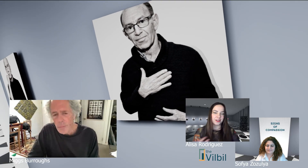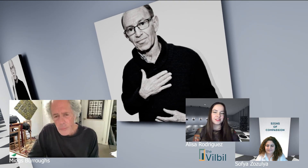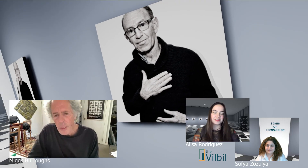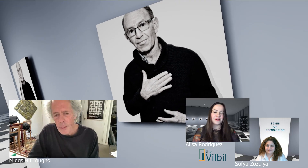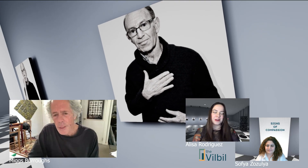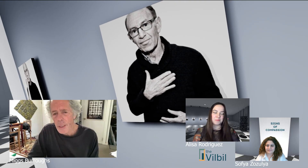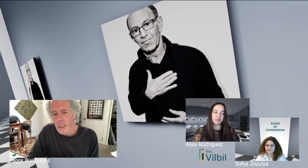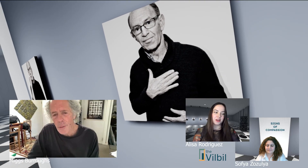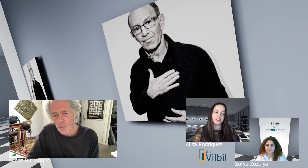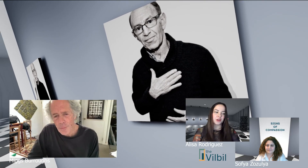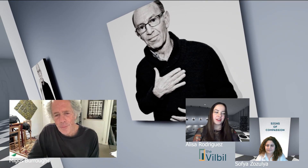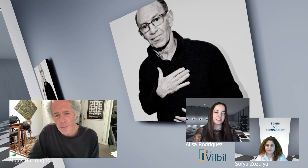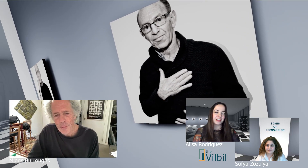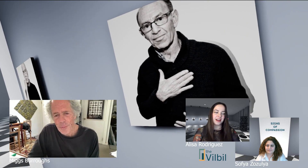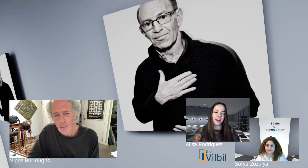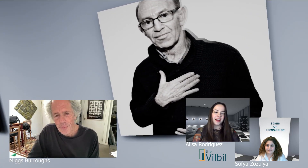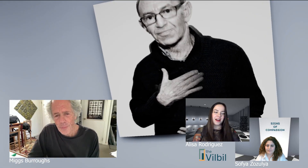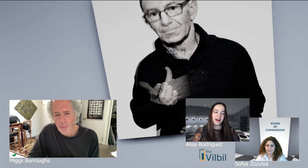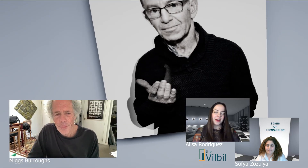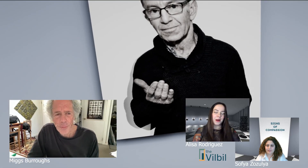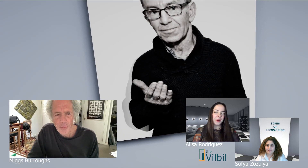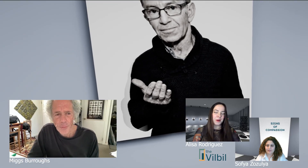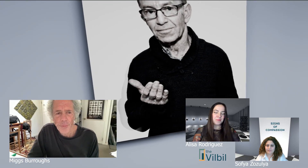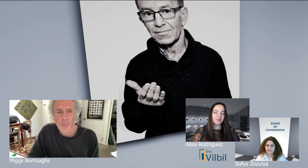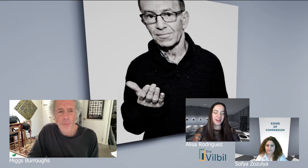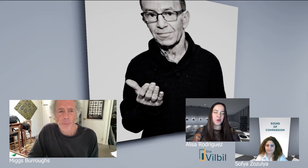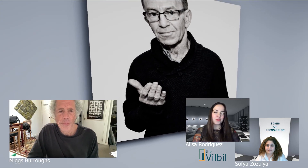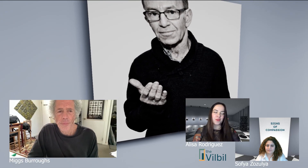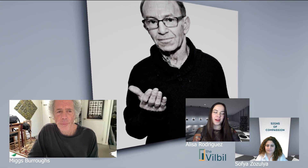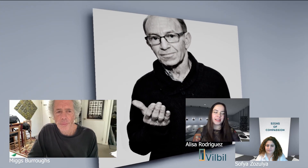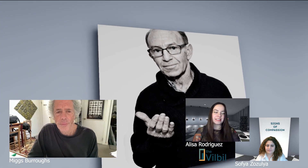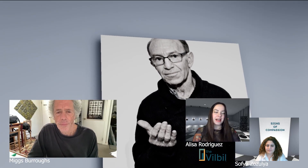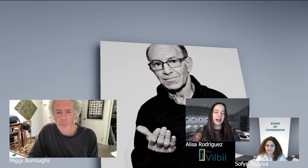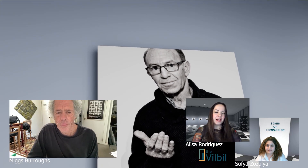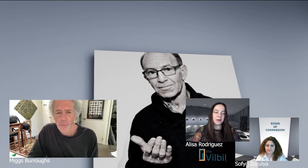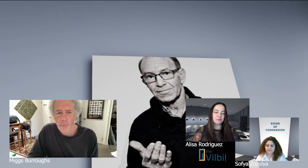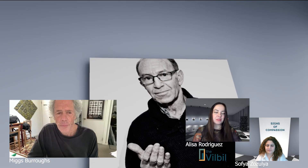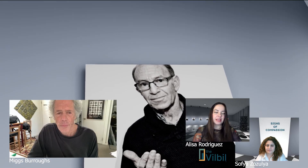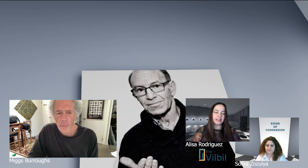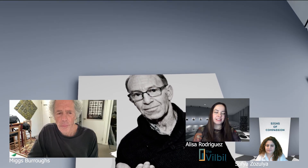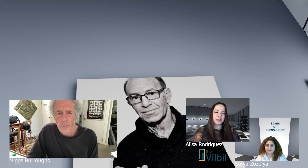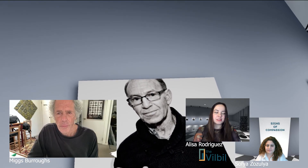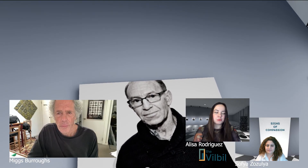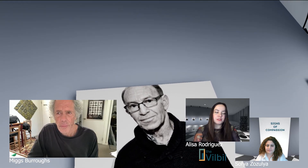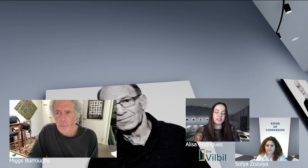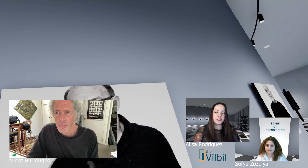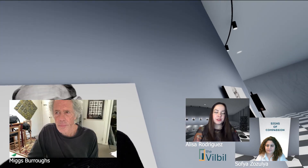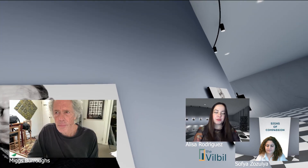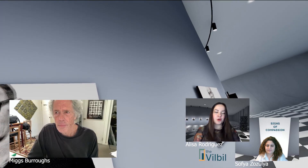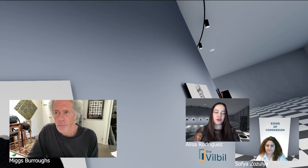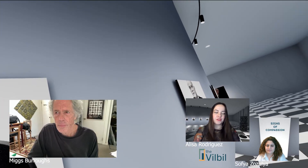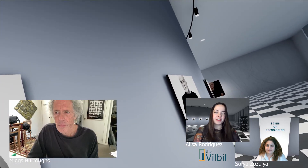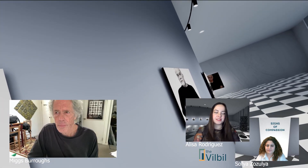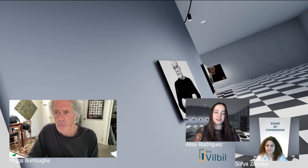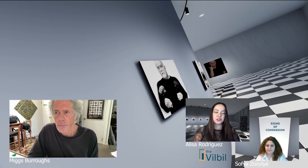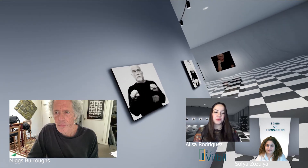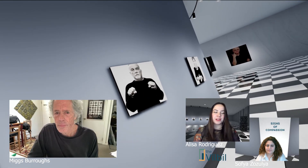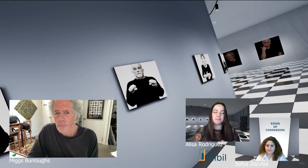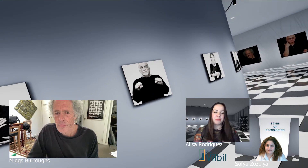it's correct. All right. And Miggs, lenticular photography is such a unique